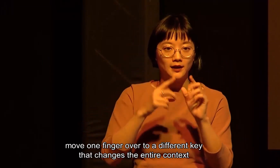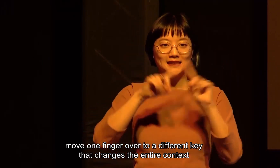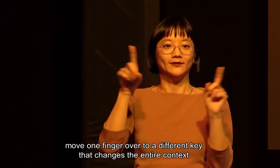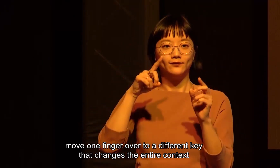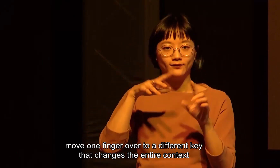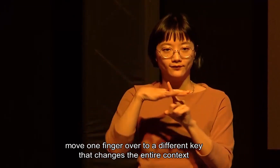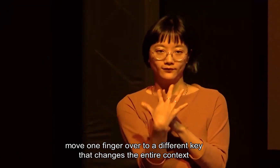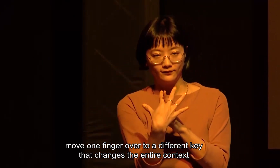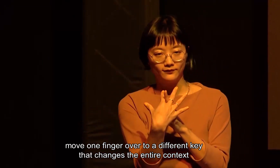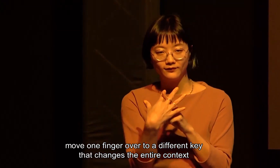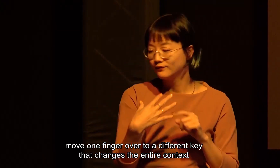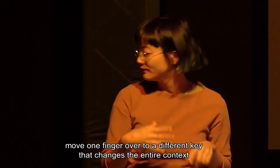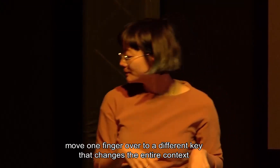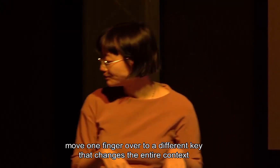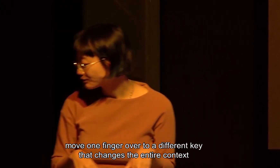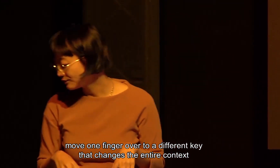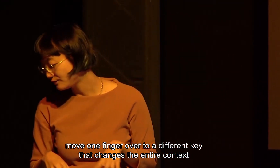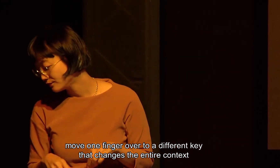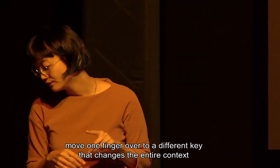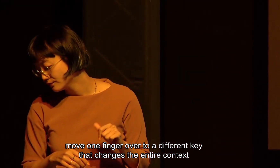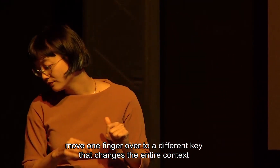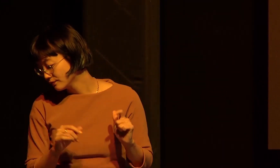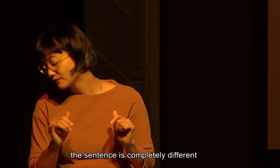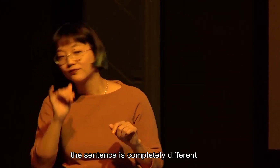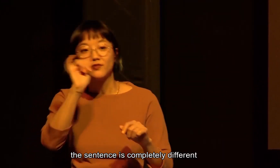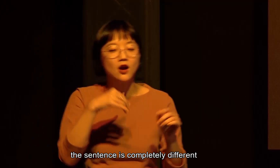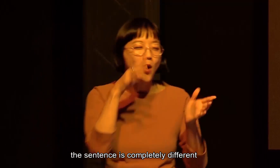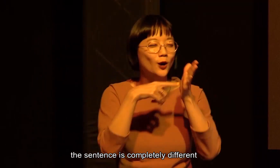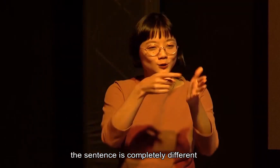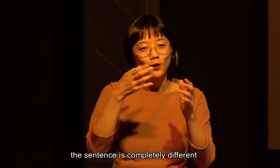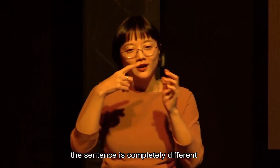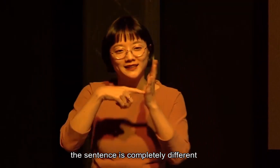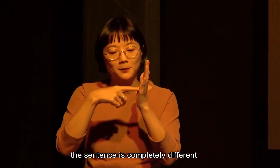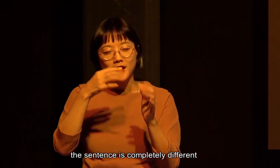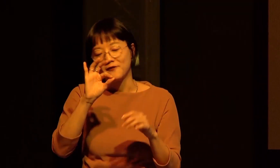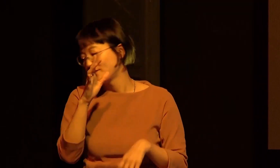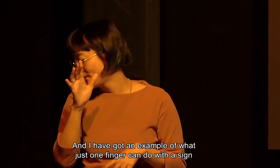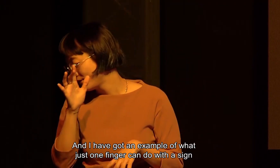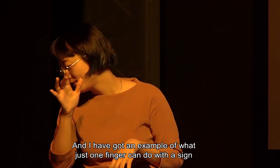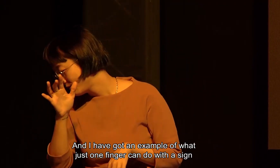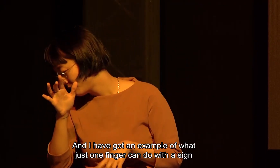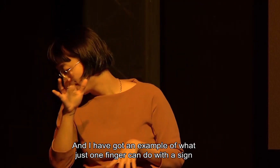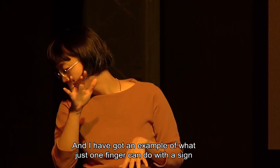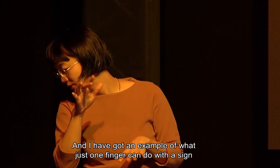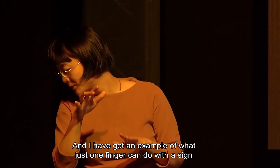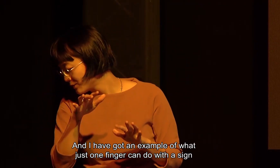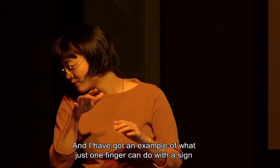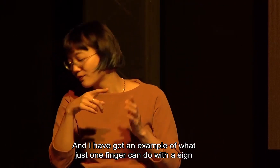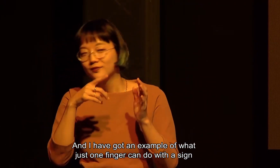to a different key, that changes the entire context. The sentence is completely different. And I've got an example of just what one finger